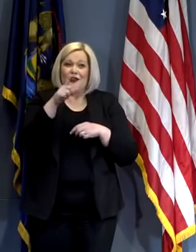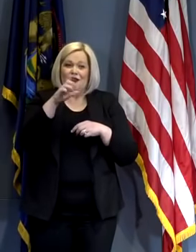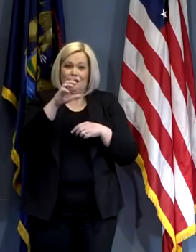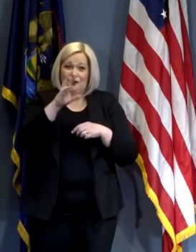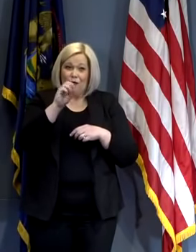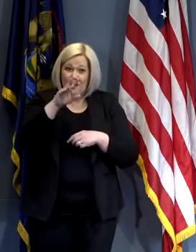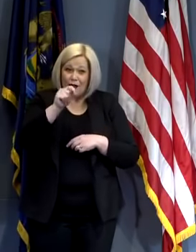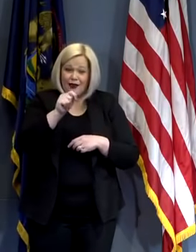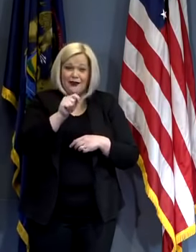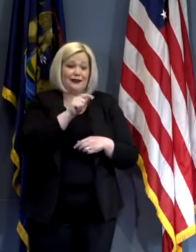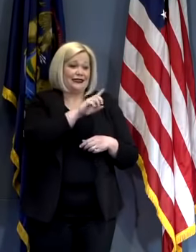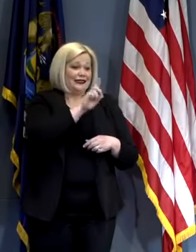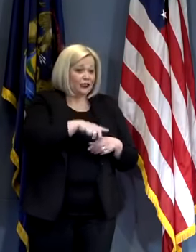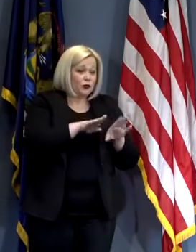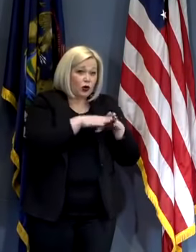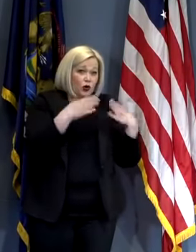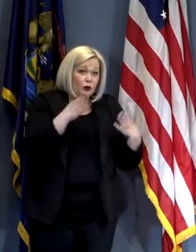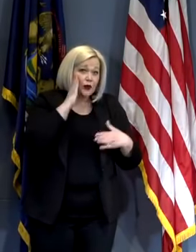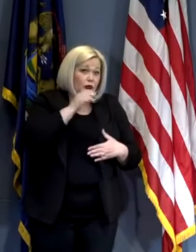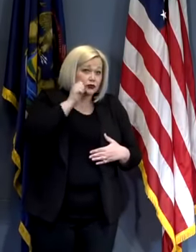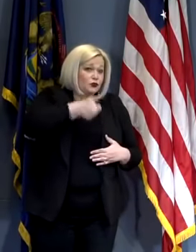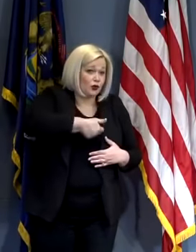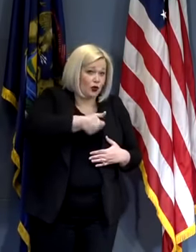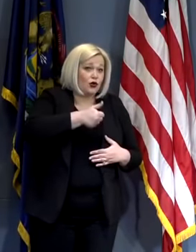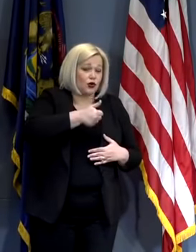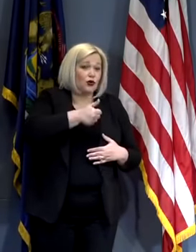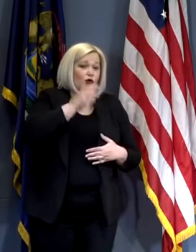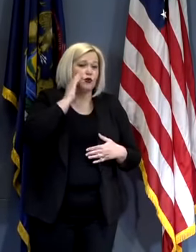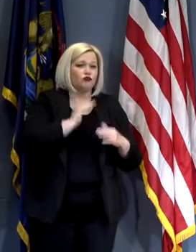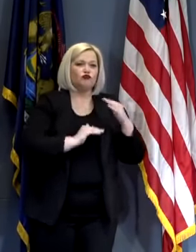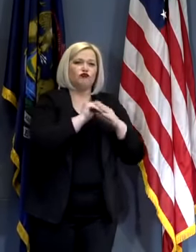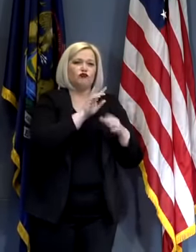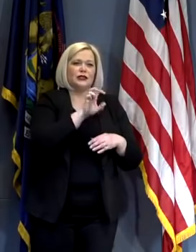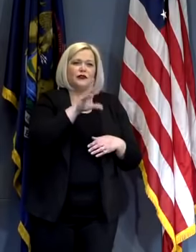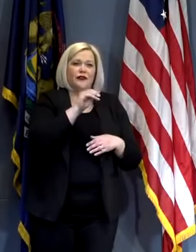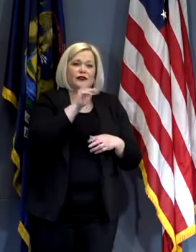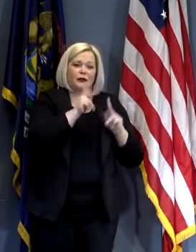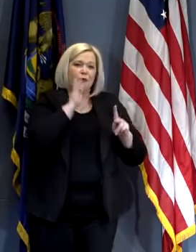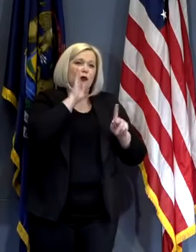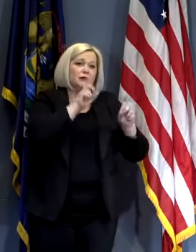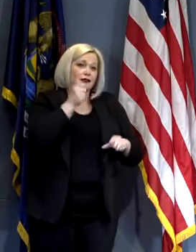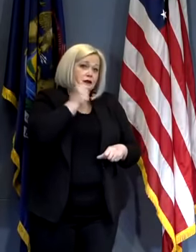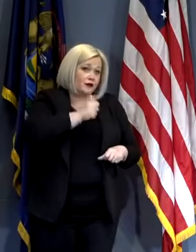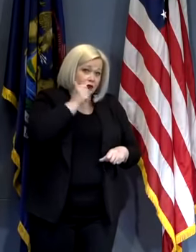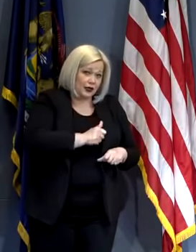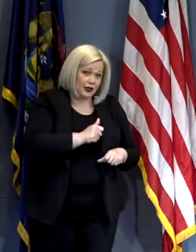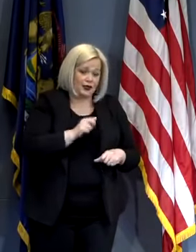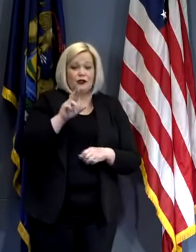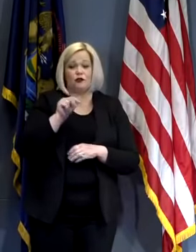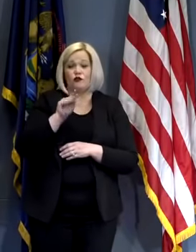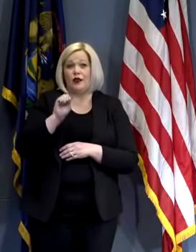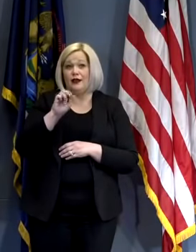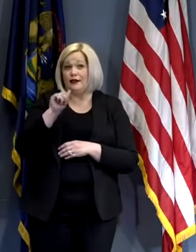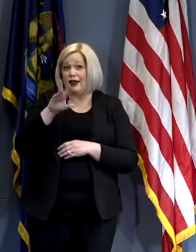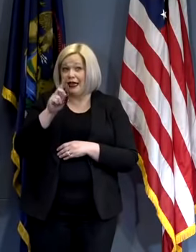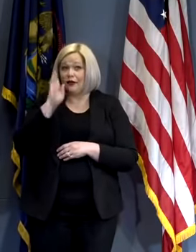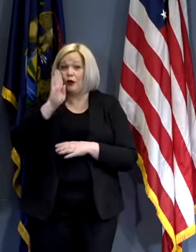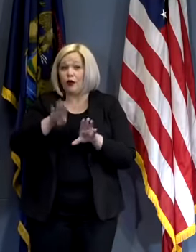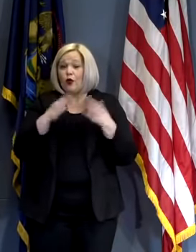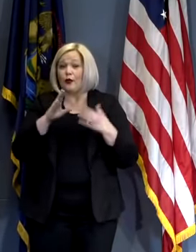CVS's Dearborn site is opening tomorrow and will serve up to 750 people a day. And Rite Aid is opening in